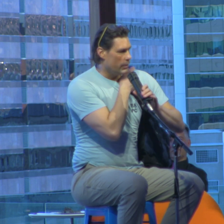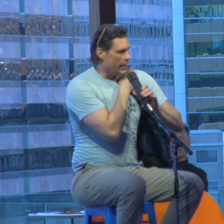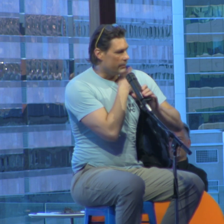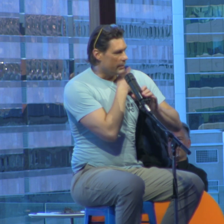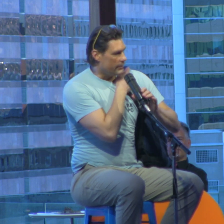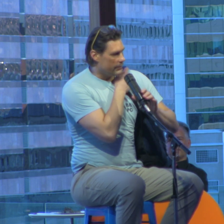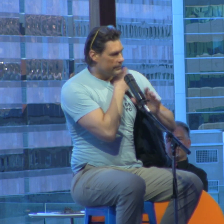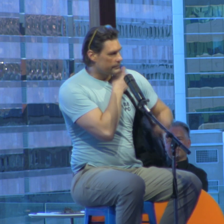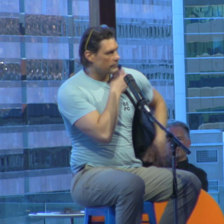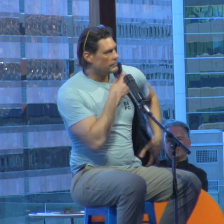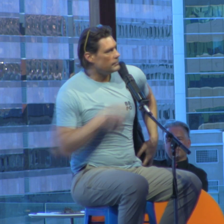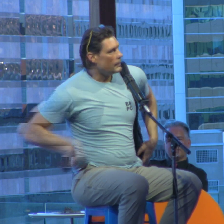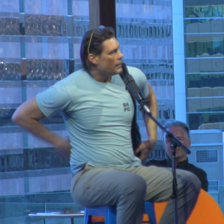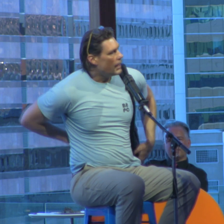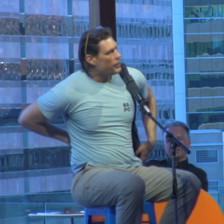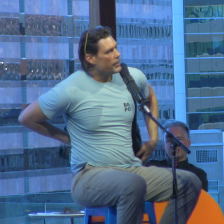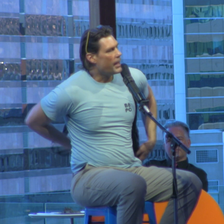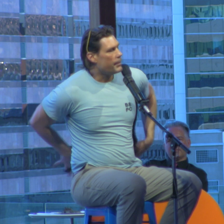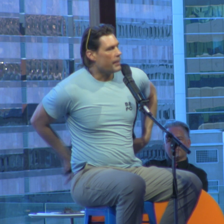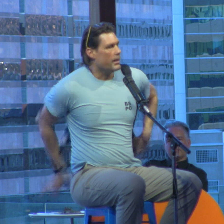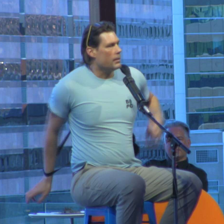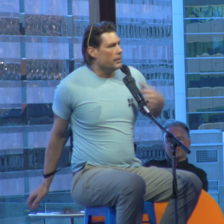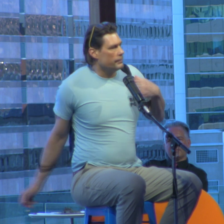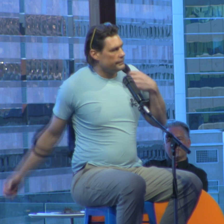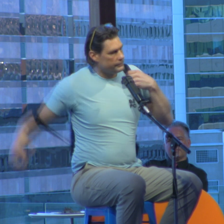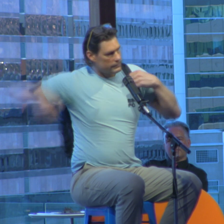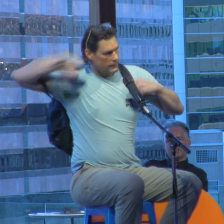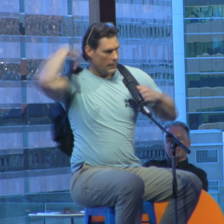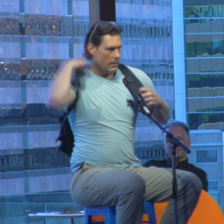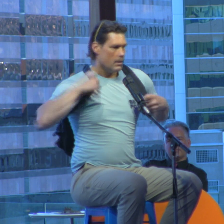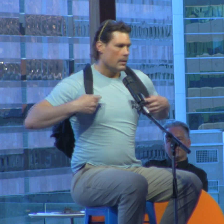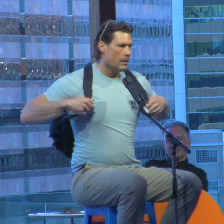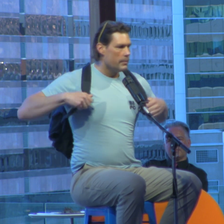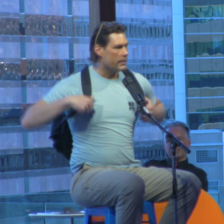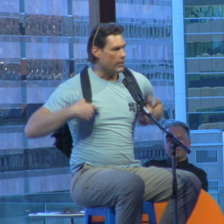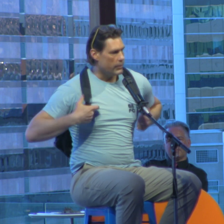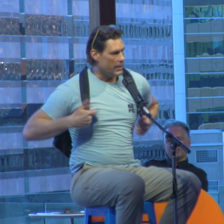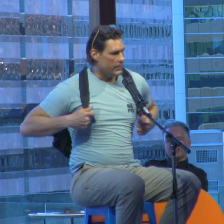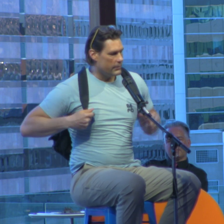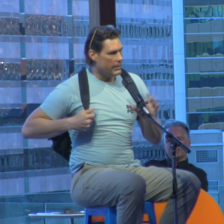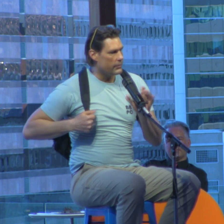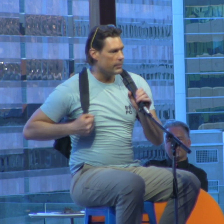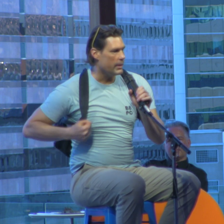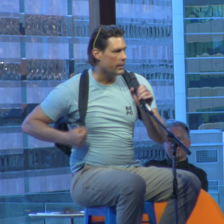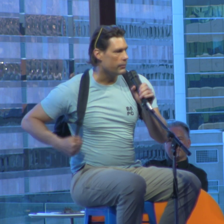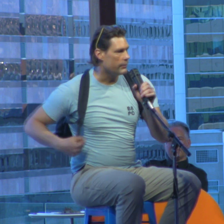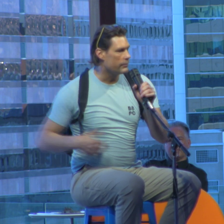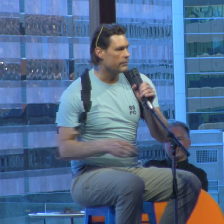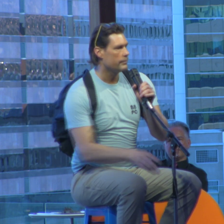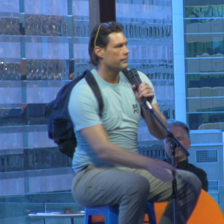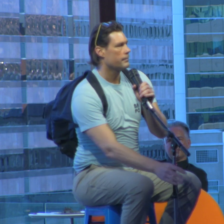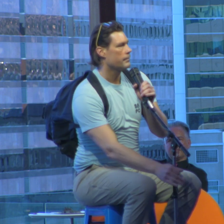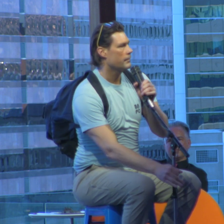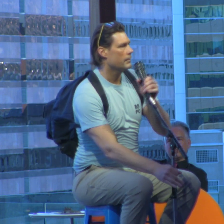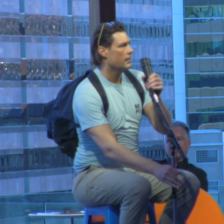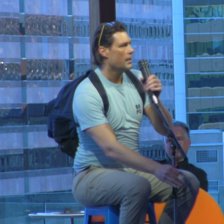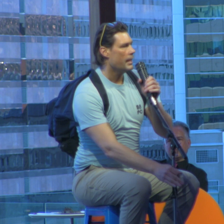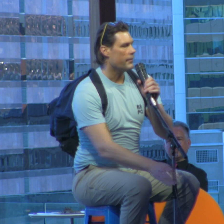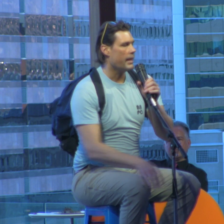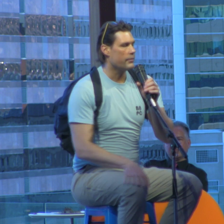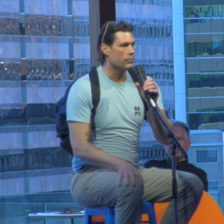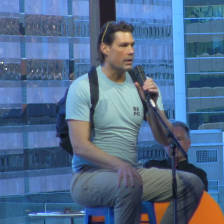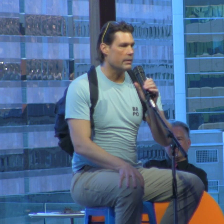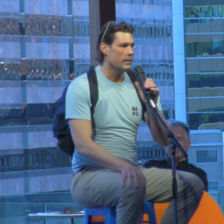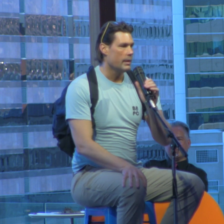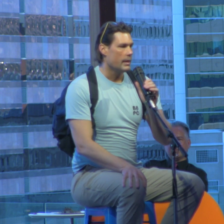Upon realizing this, I put the backpack back on because I realize it's going to be a hindrance. If